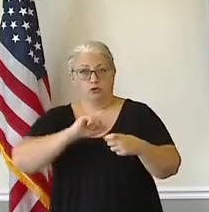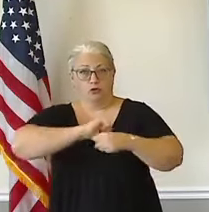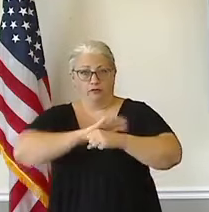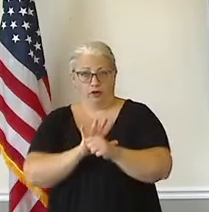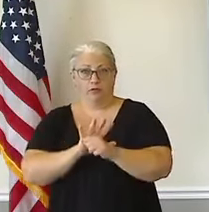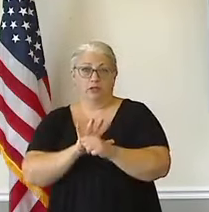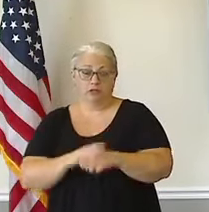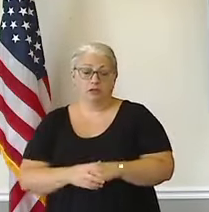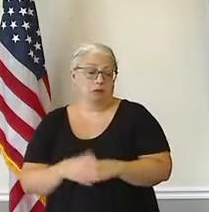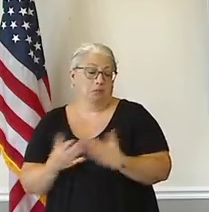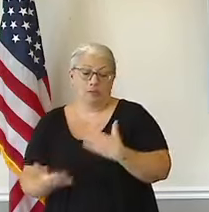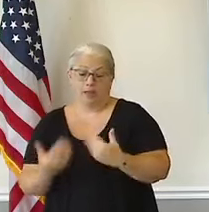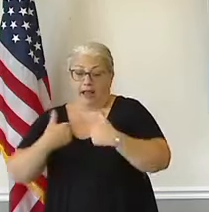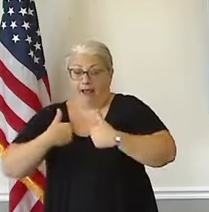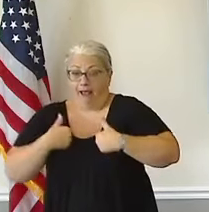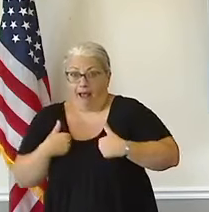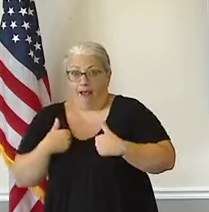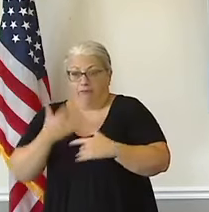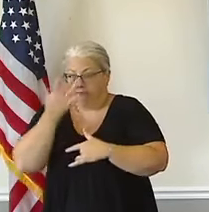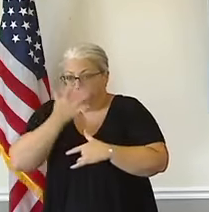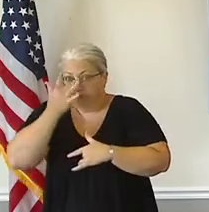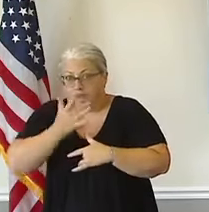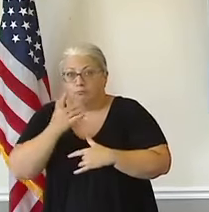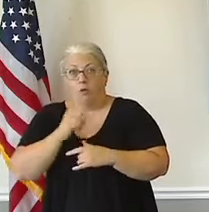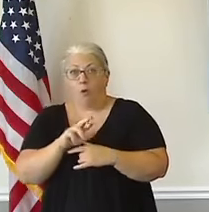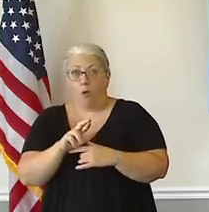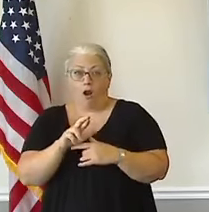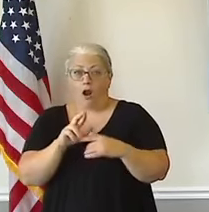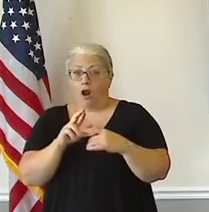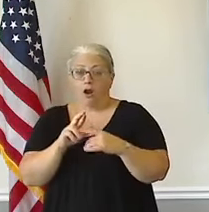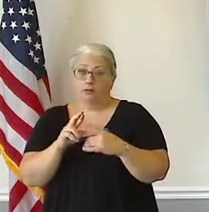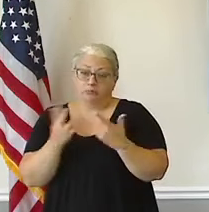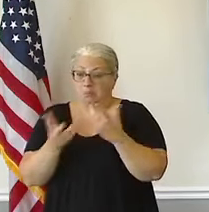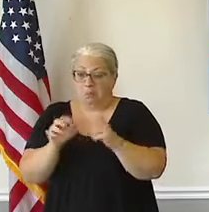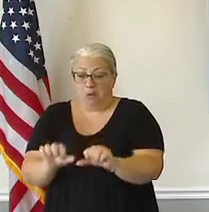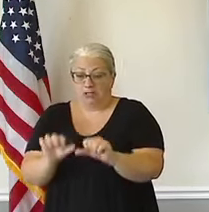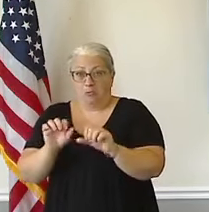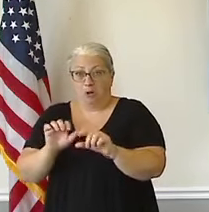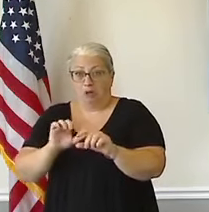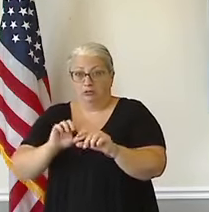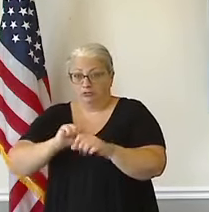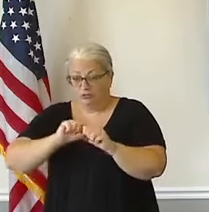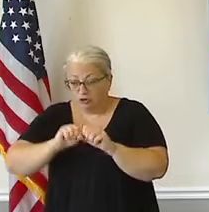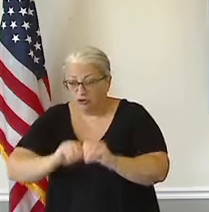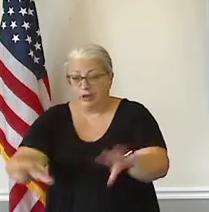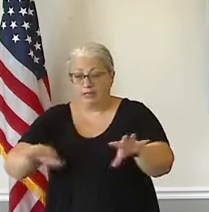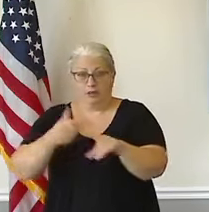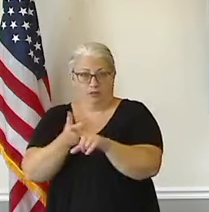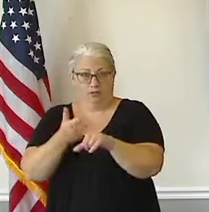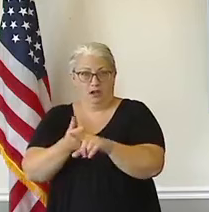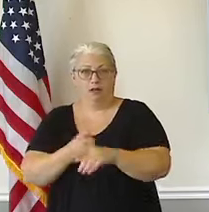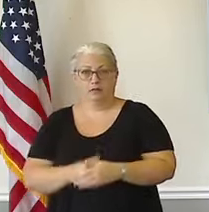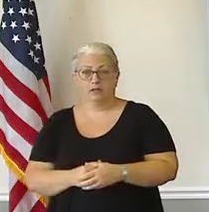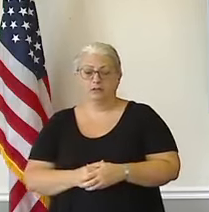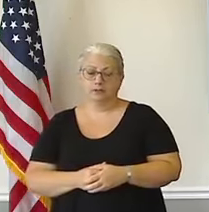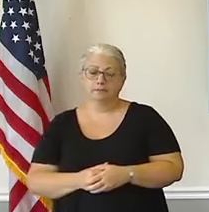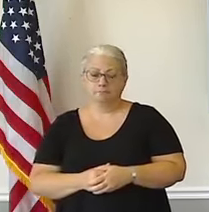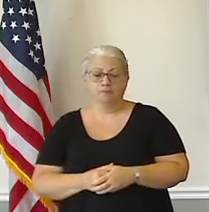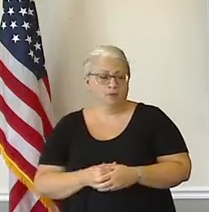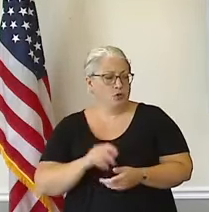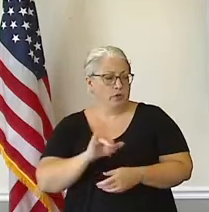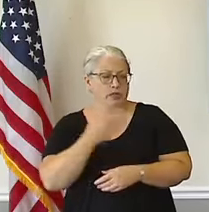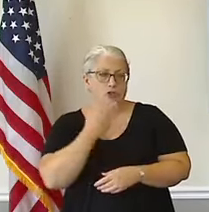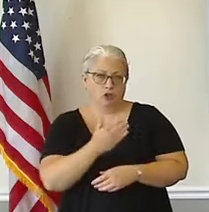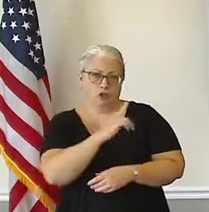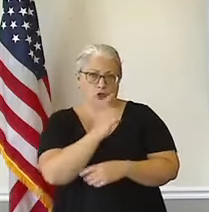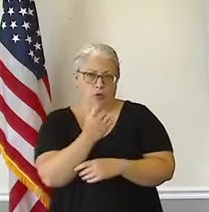be carrying the disease and susceptible to transmitting. So we react as quick as we can, and it is based on results. So that's a good question,